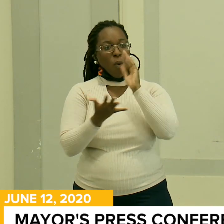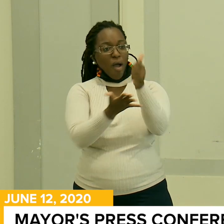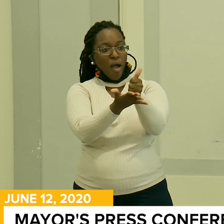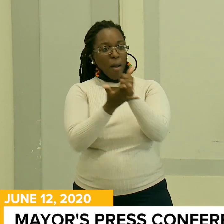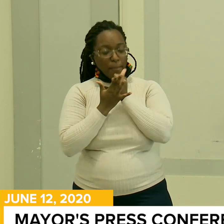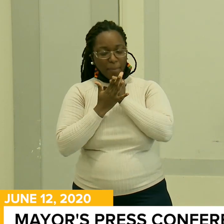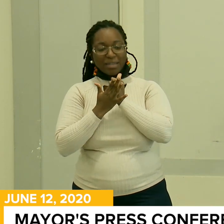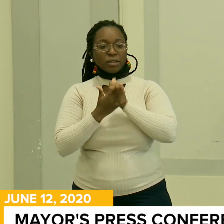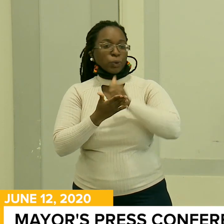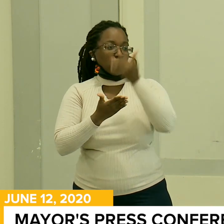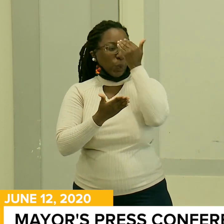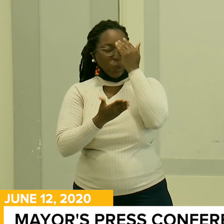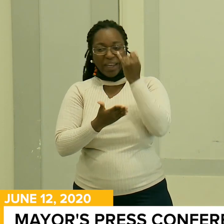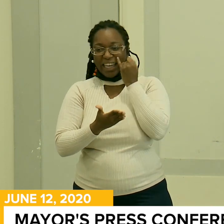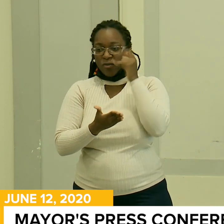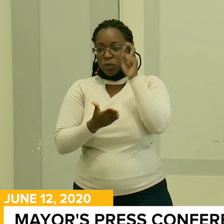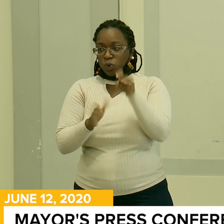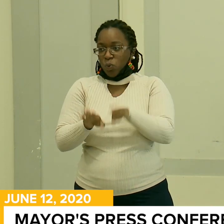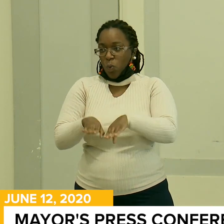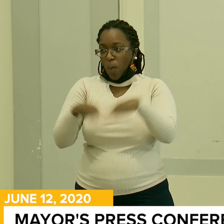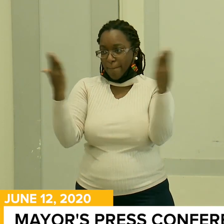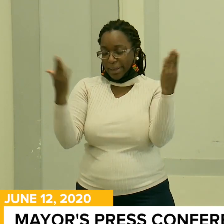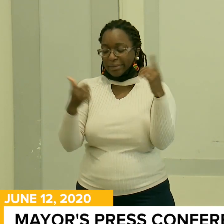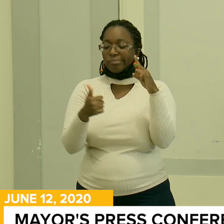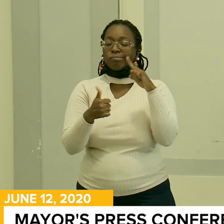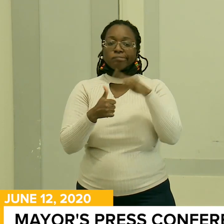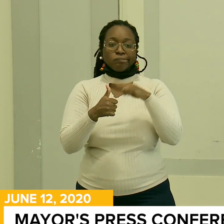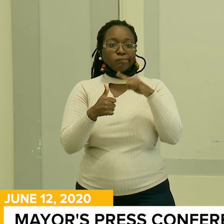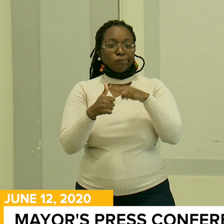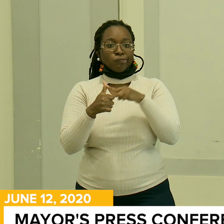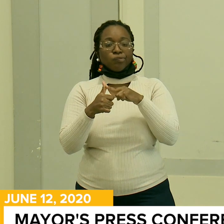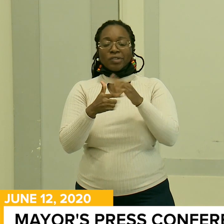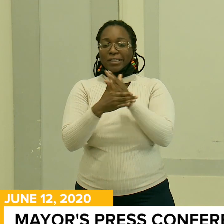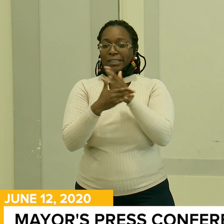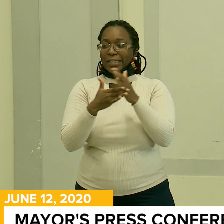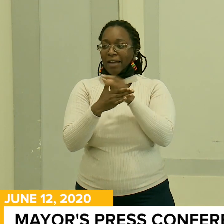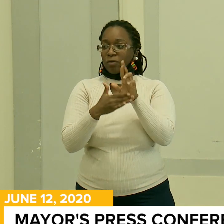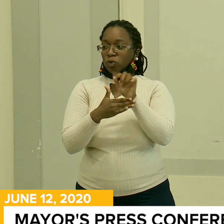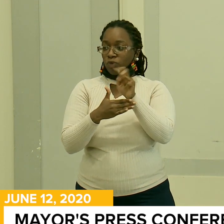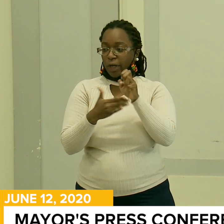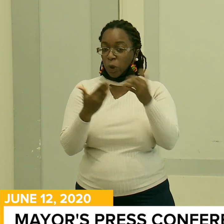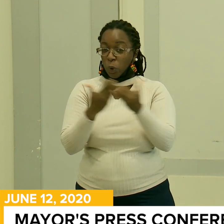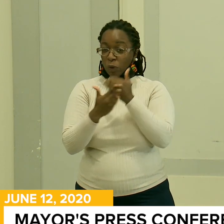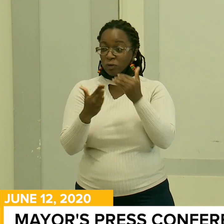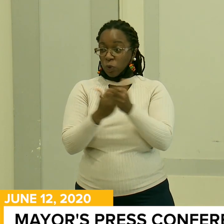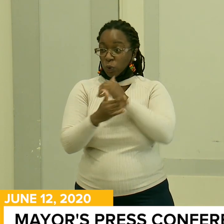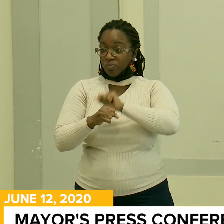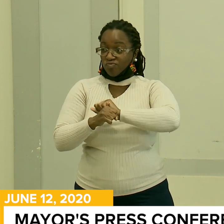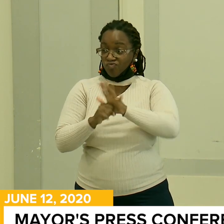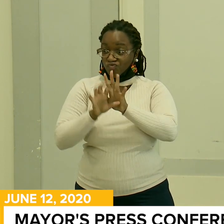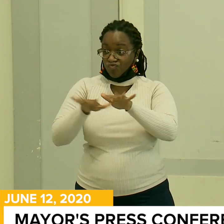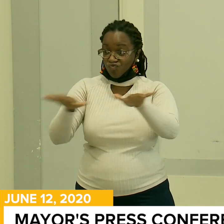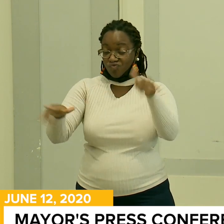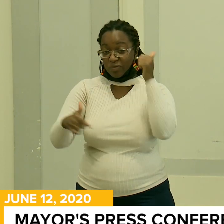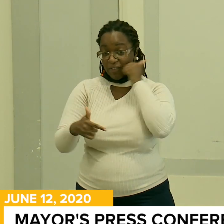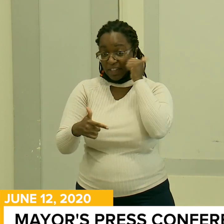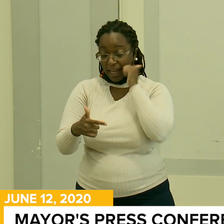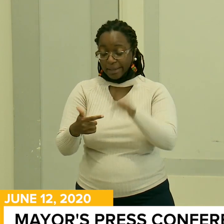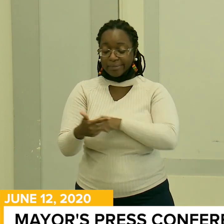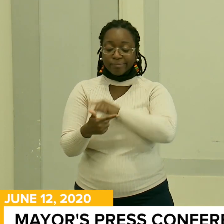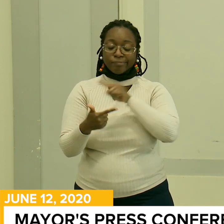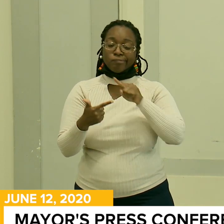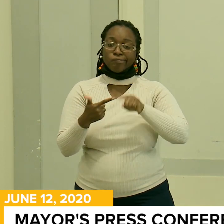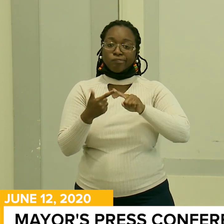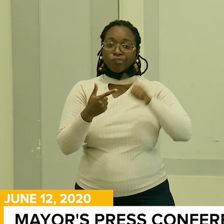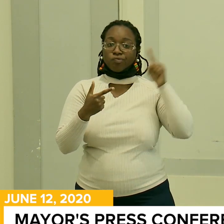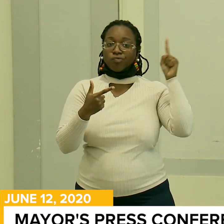reopening decisions. A sustained decrease in the average rate of new COVID-19 cases per day, a sustained